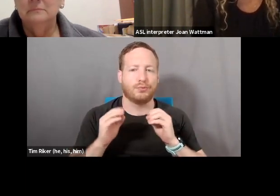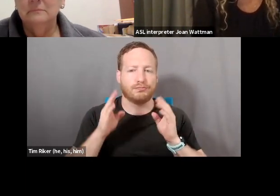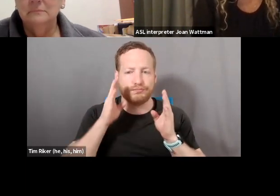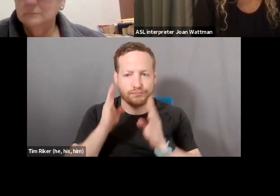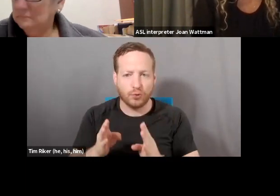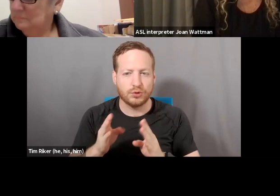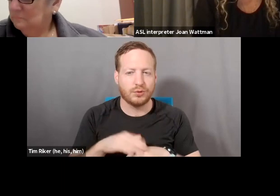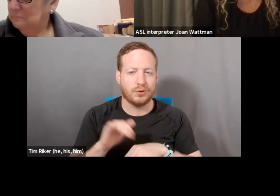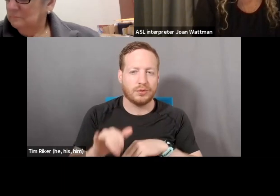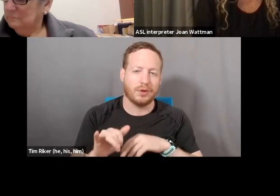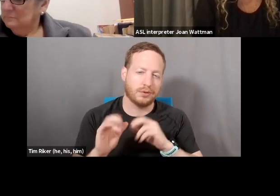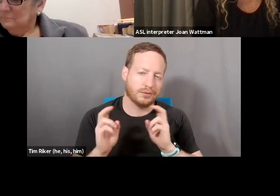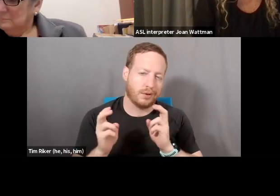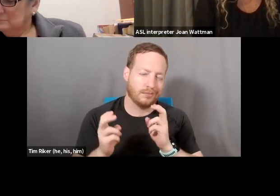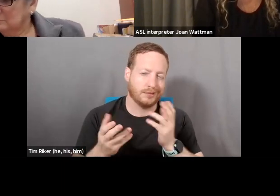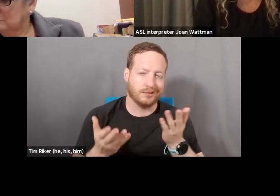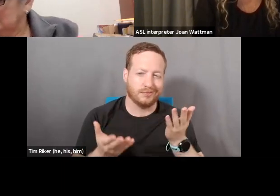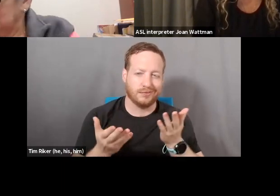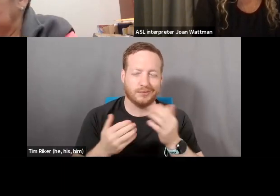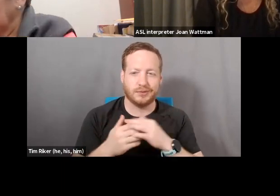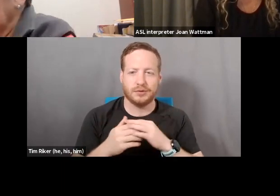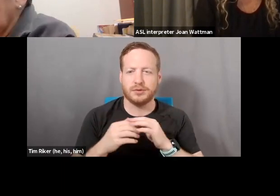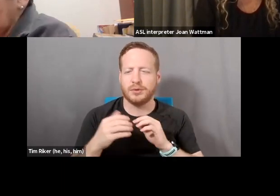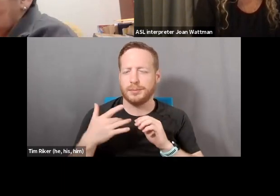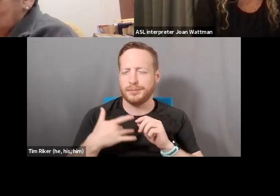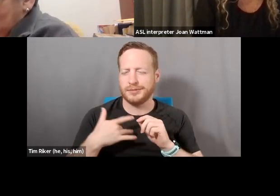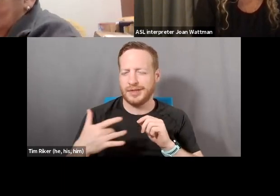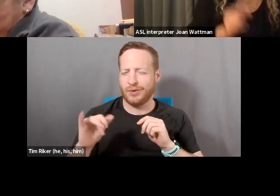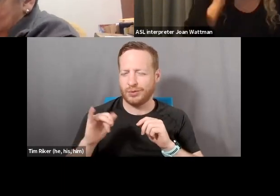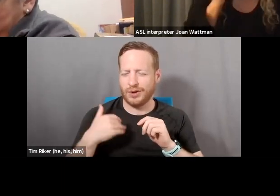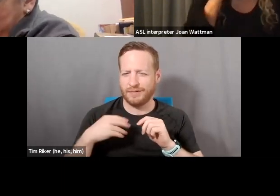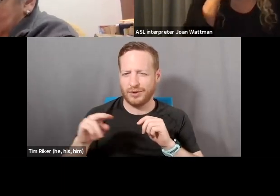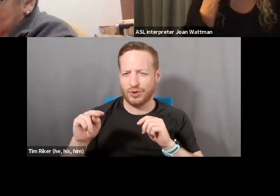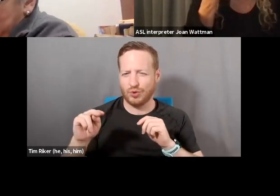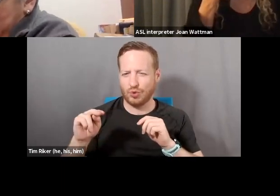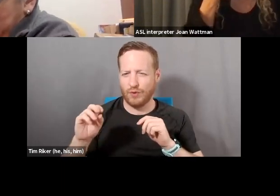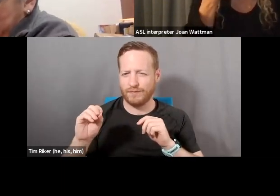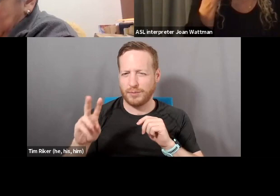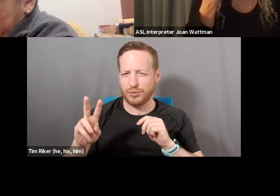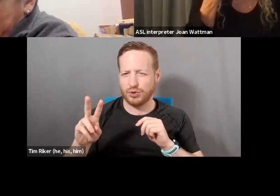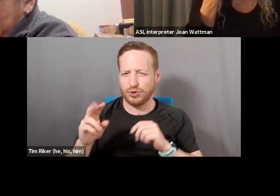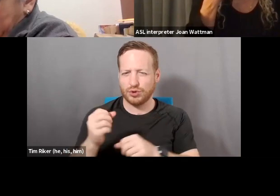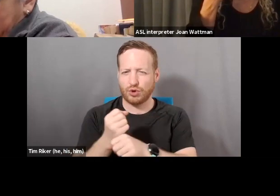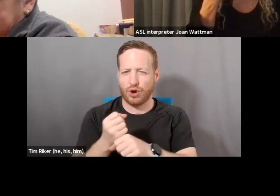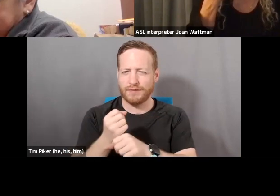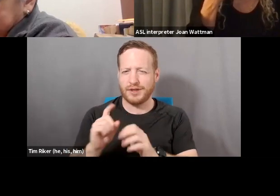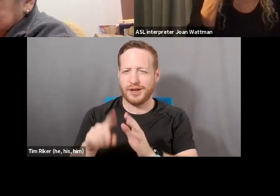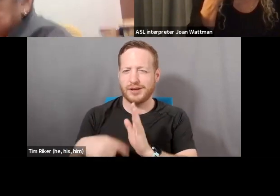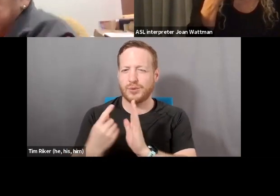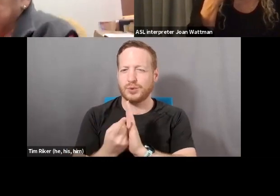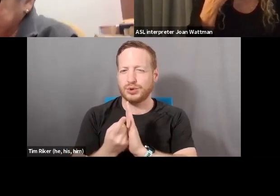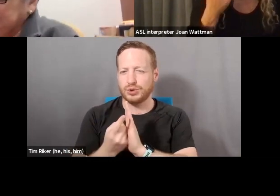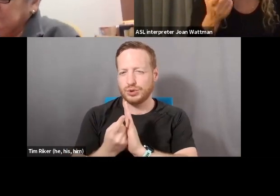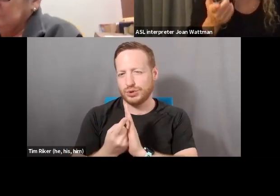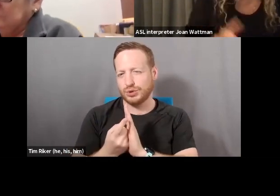maybe October, because we could then focus on this topic. I'm thinking we also have some things